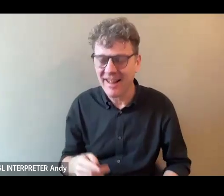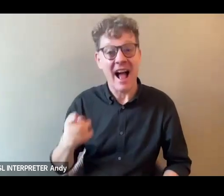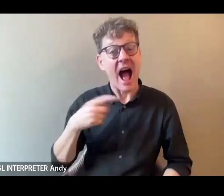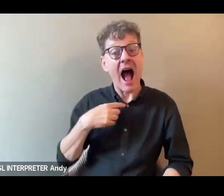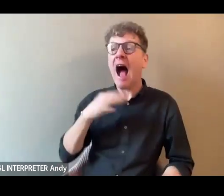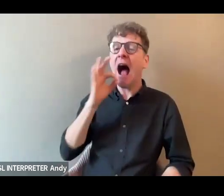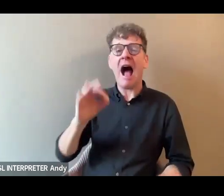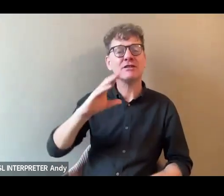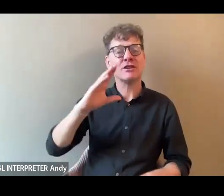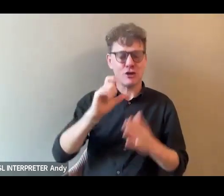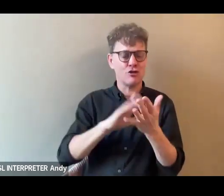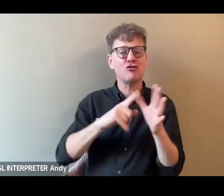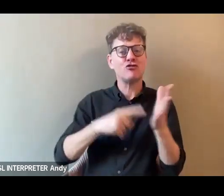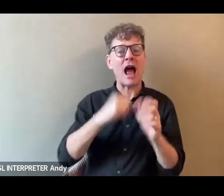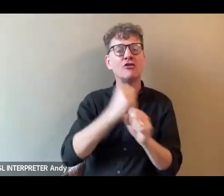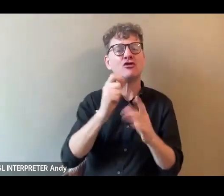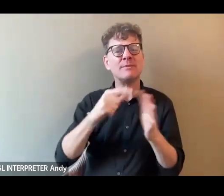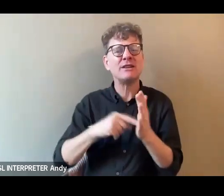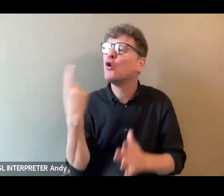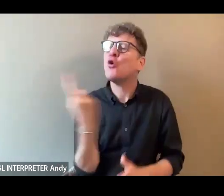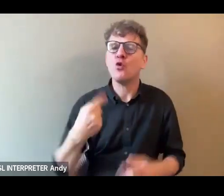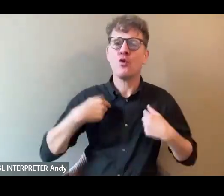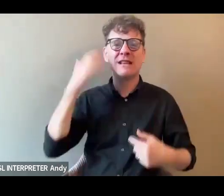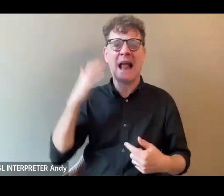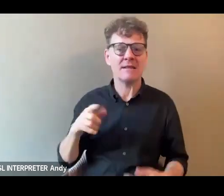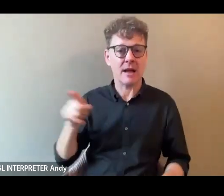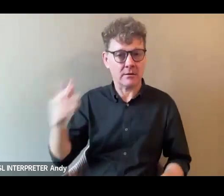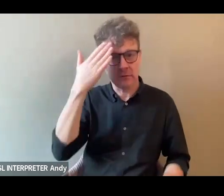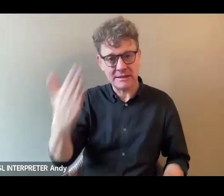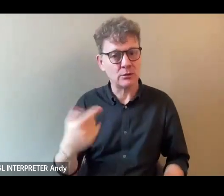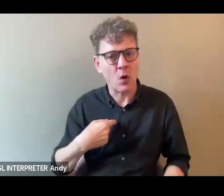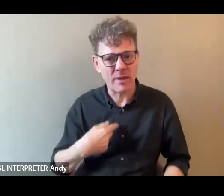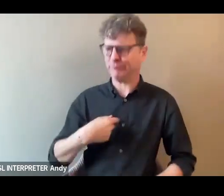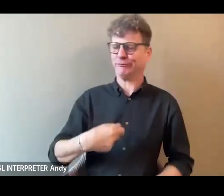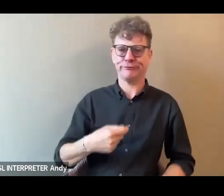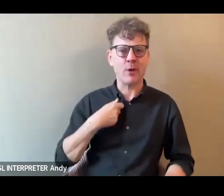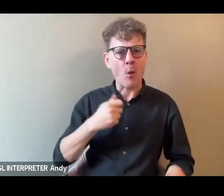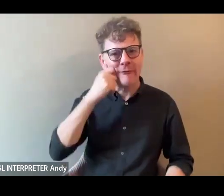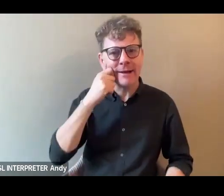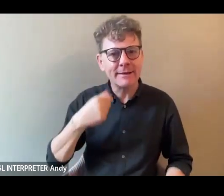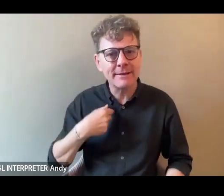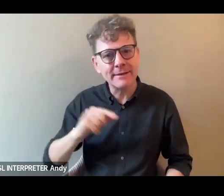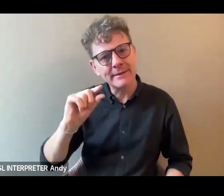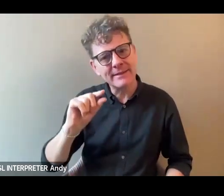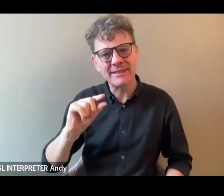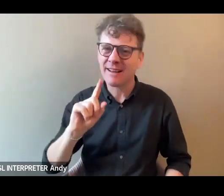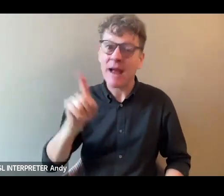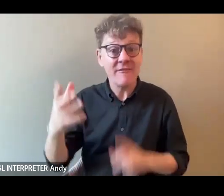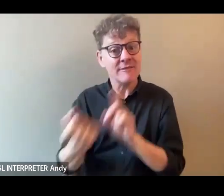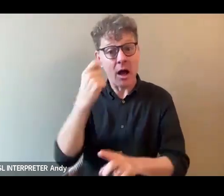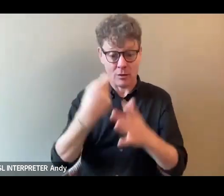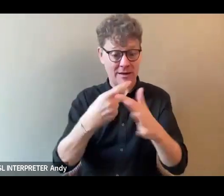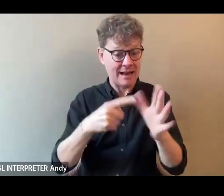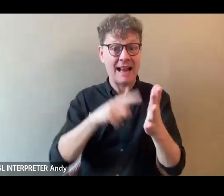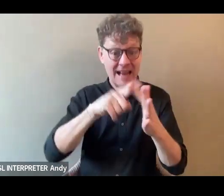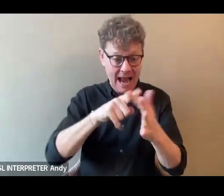ChatGPT, who was Professor Kate Zhang? And it didn't know who I was, and I was very offended. It found a Kate Zhang who